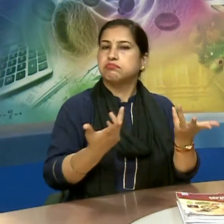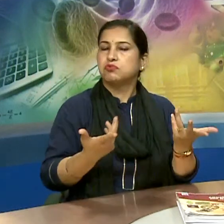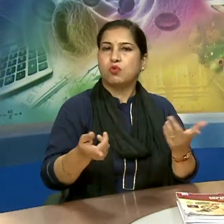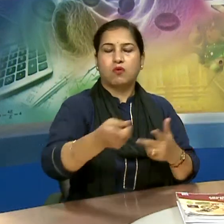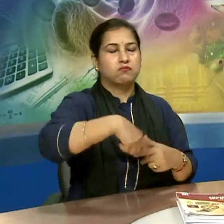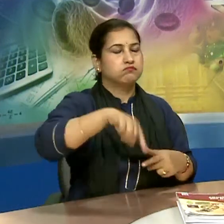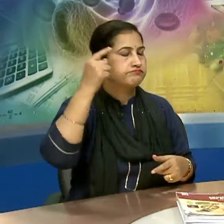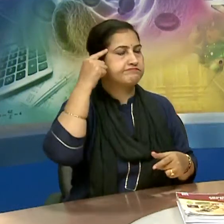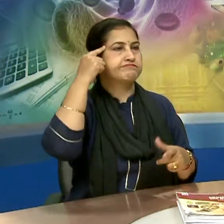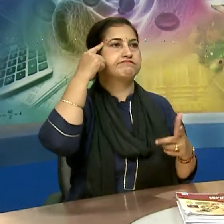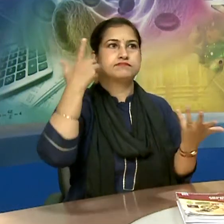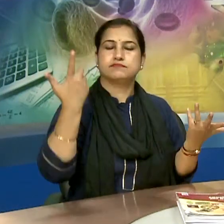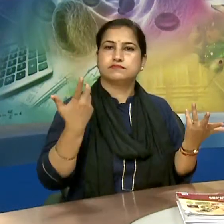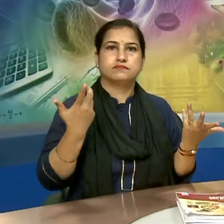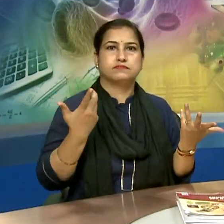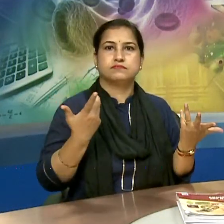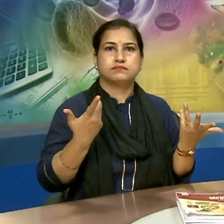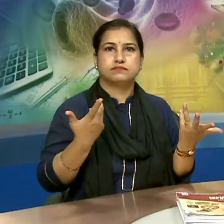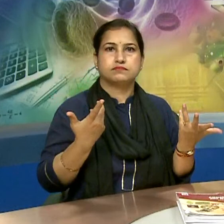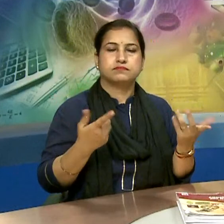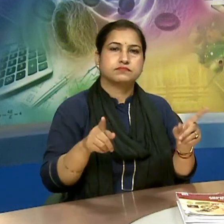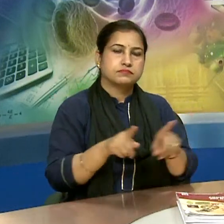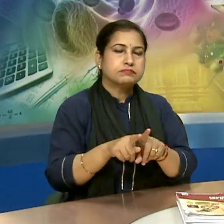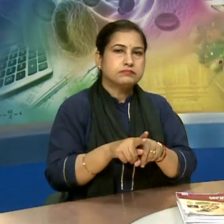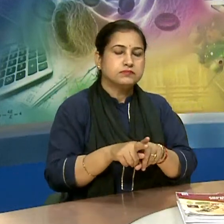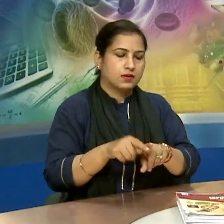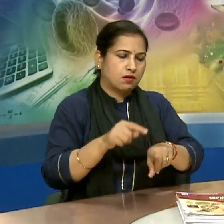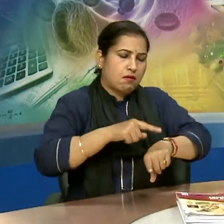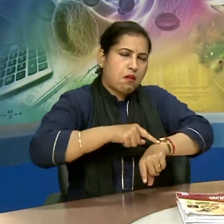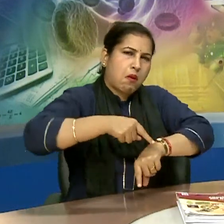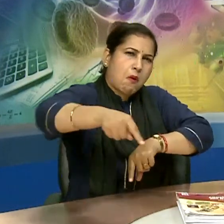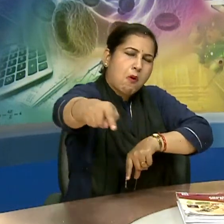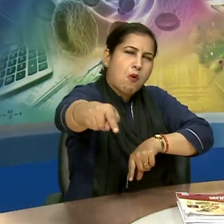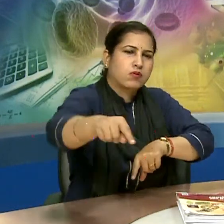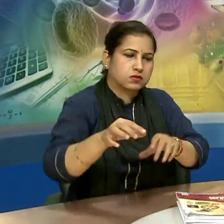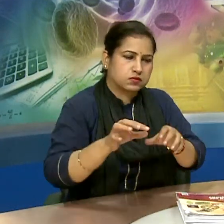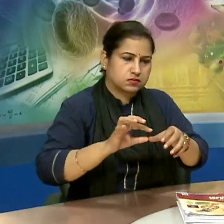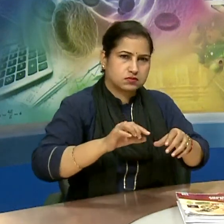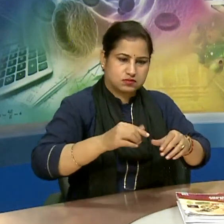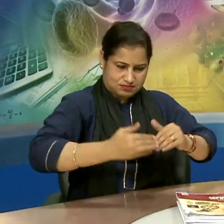as once a given ruler went out of power